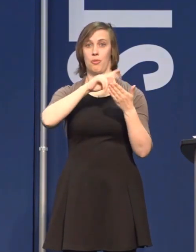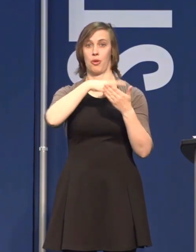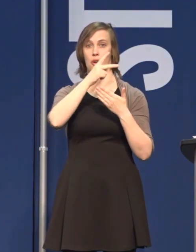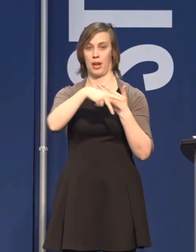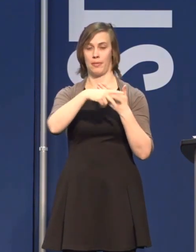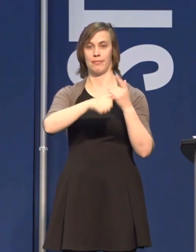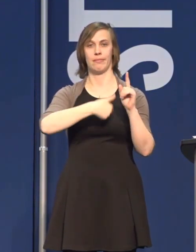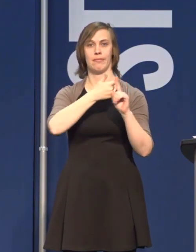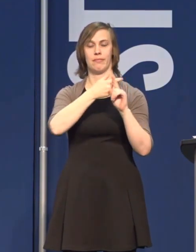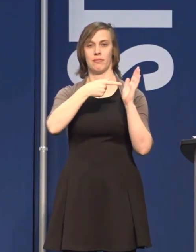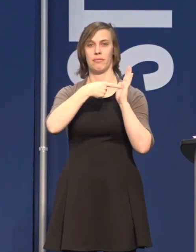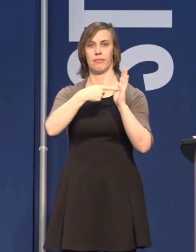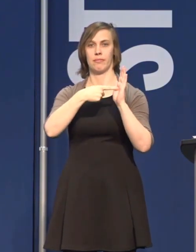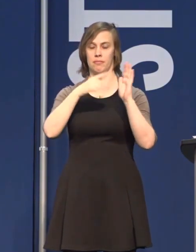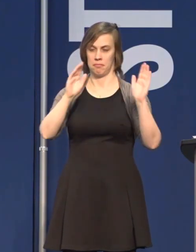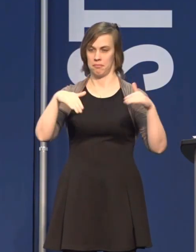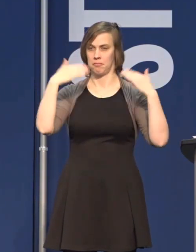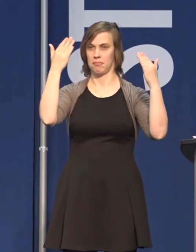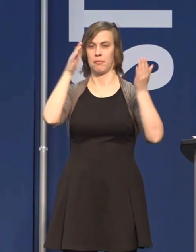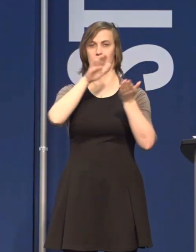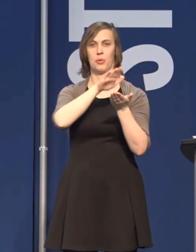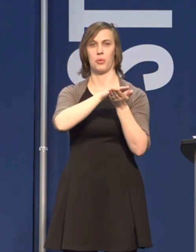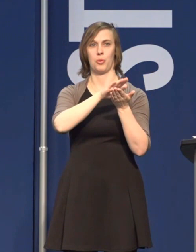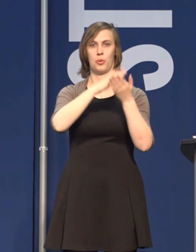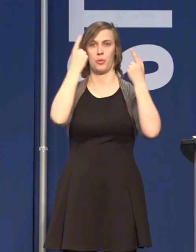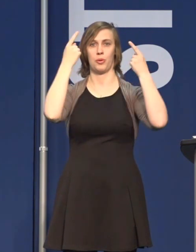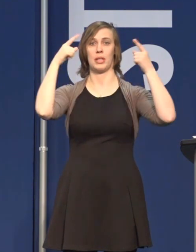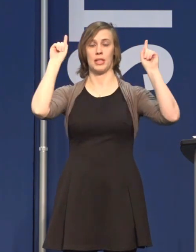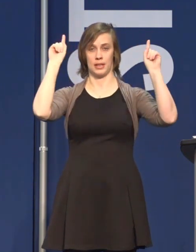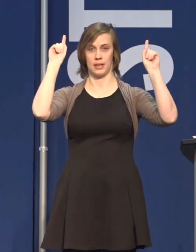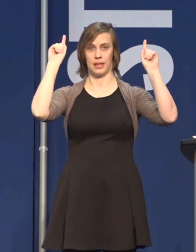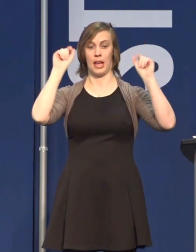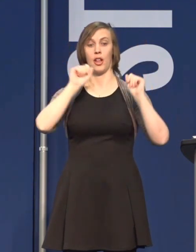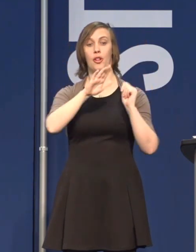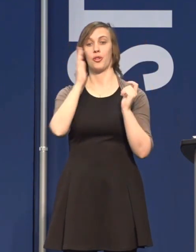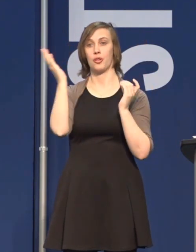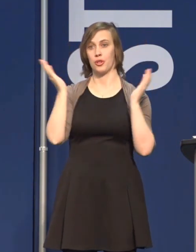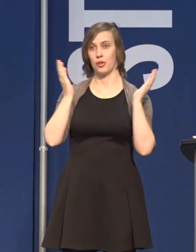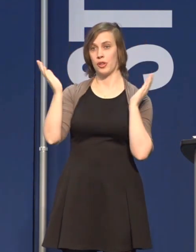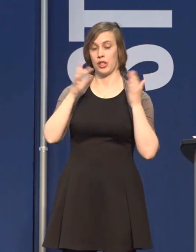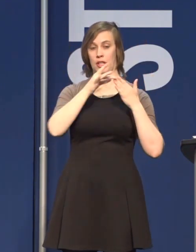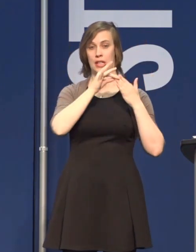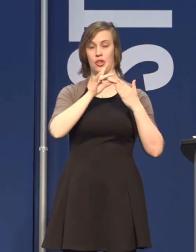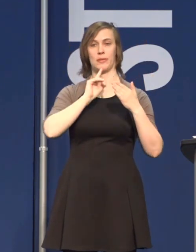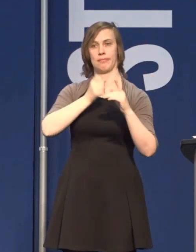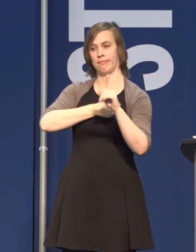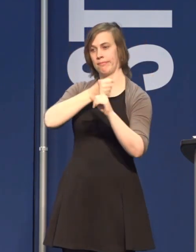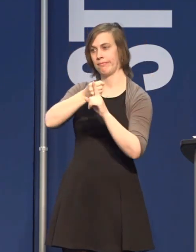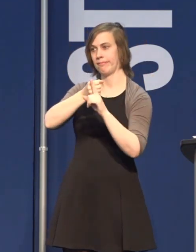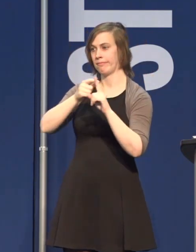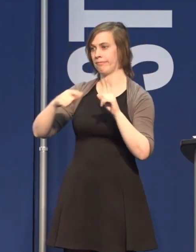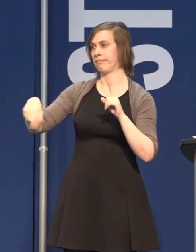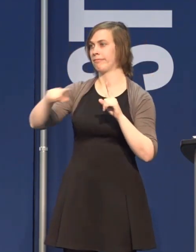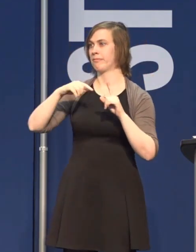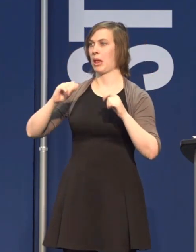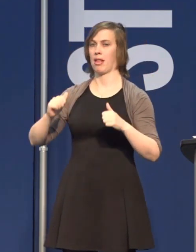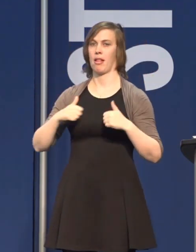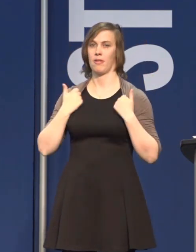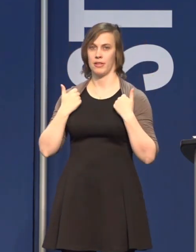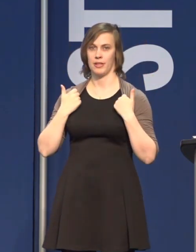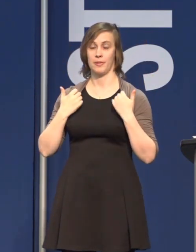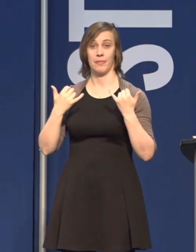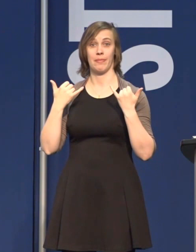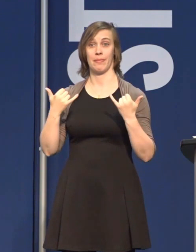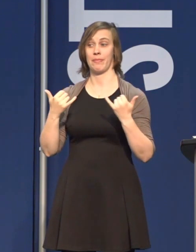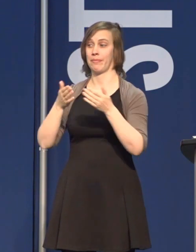demonstrated outstanding academic achievement and whose service and leadership has made a difference in the lives of others. I